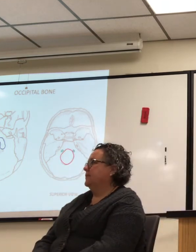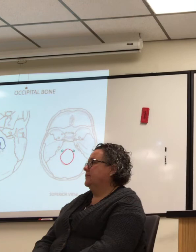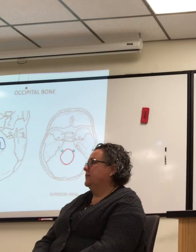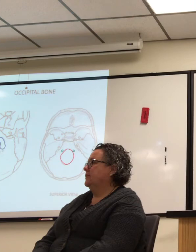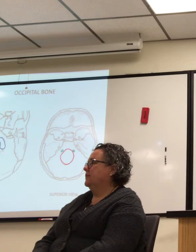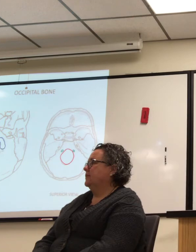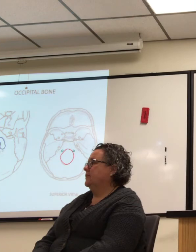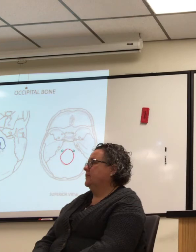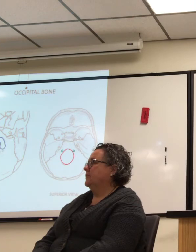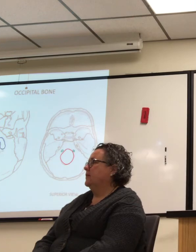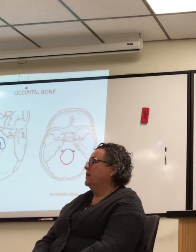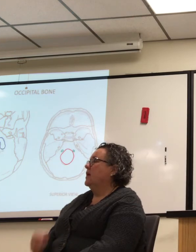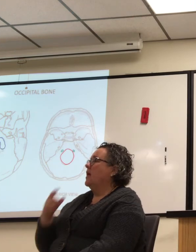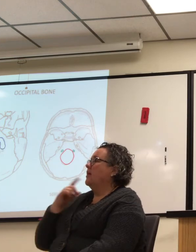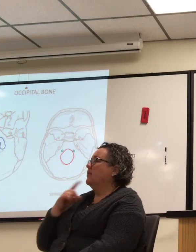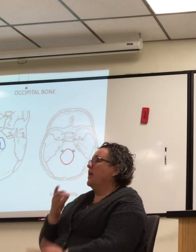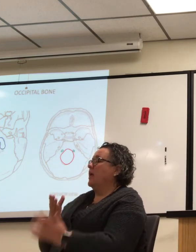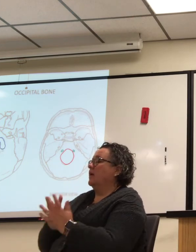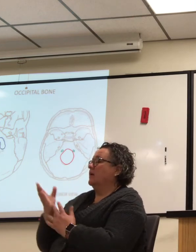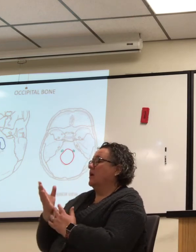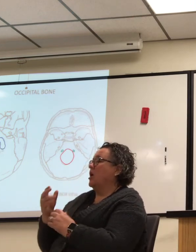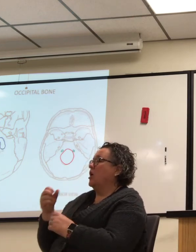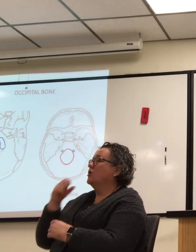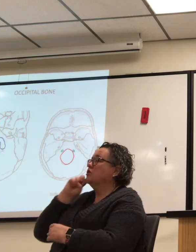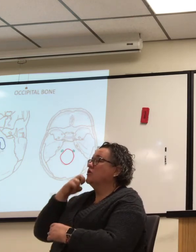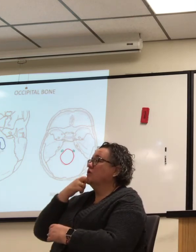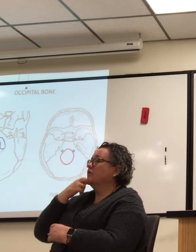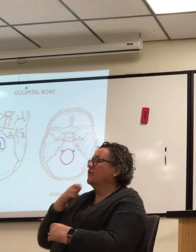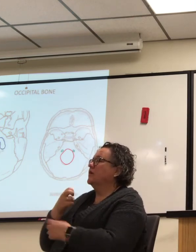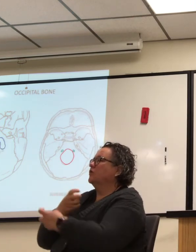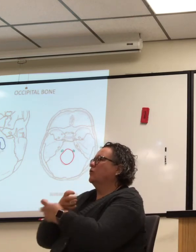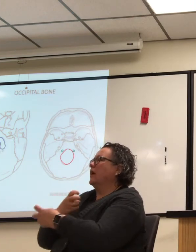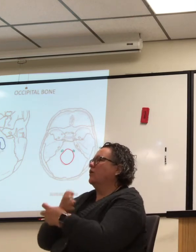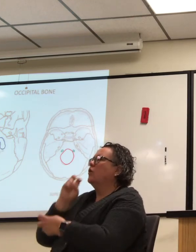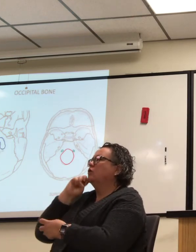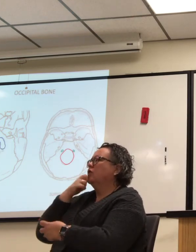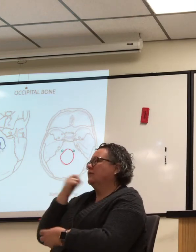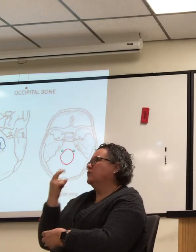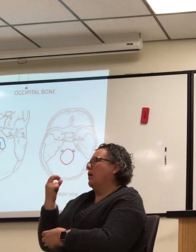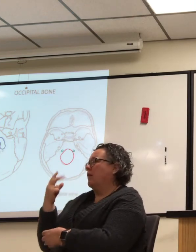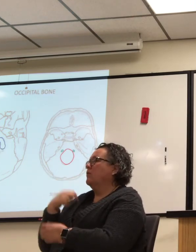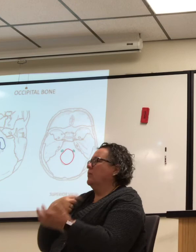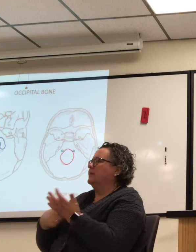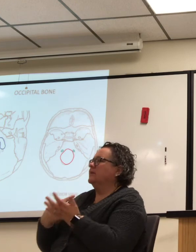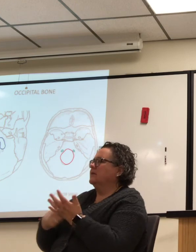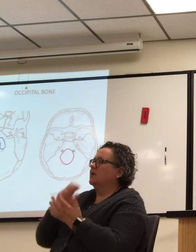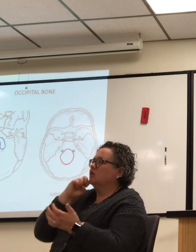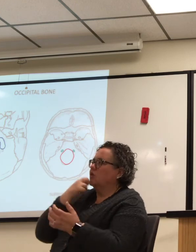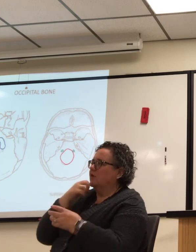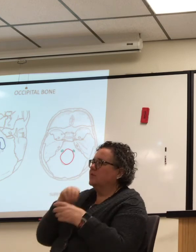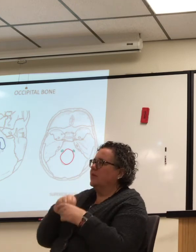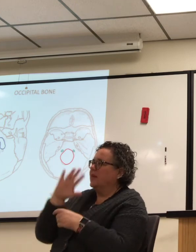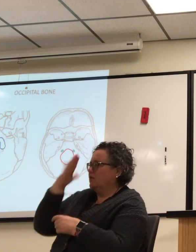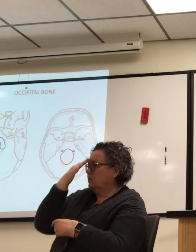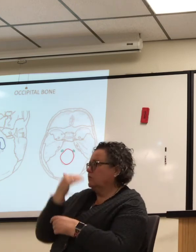They transmit a nerve called, well, it's cranial nerve 12. When we get the cranial nerves, you'll see that.